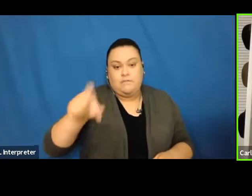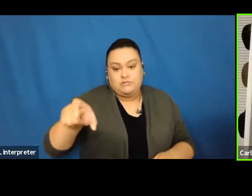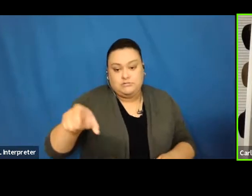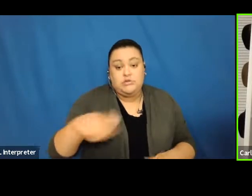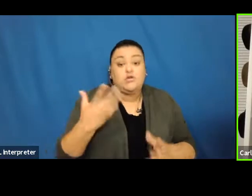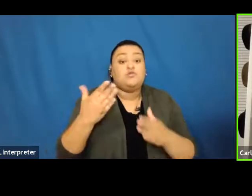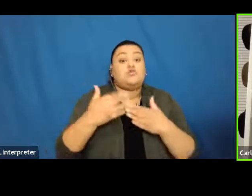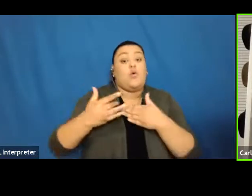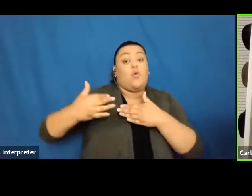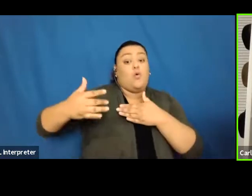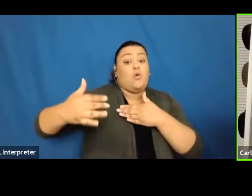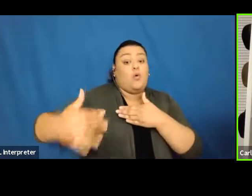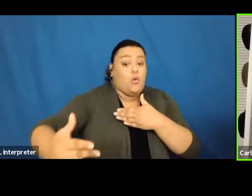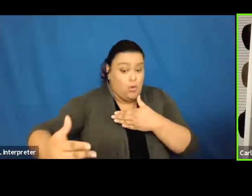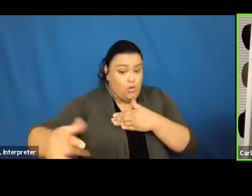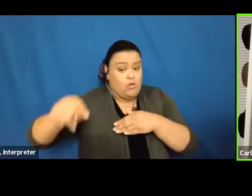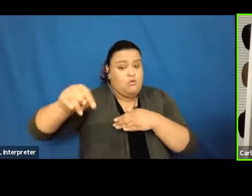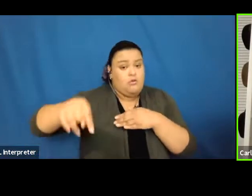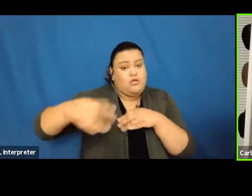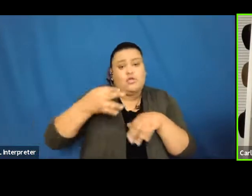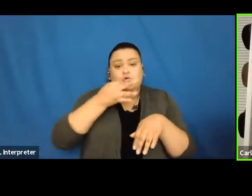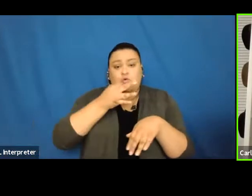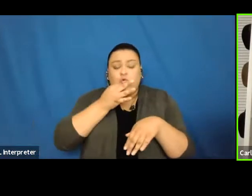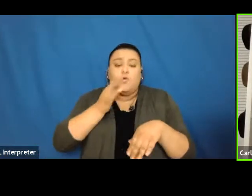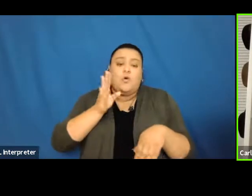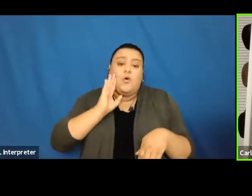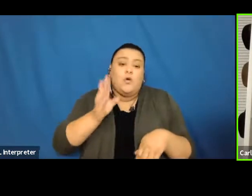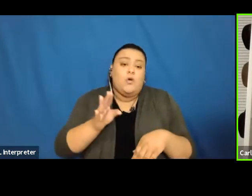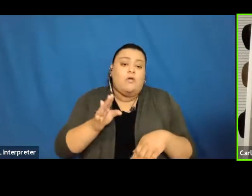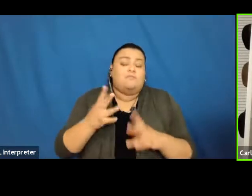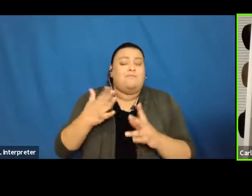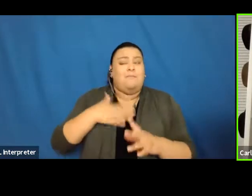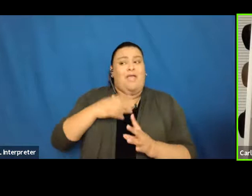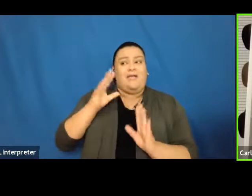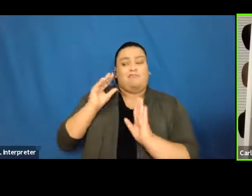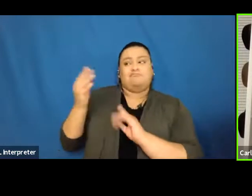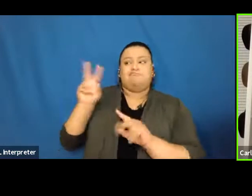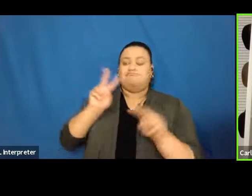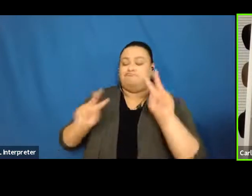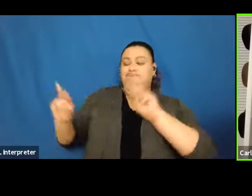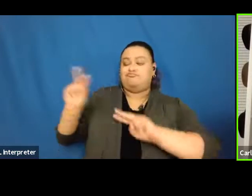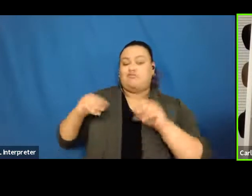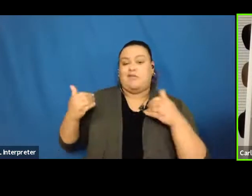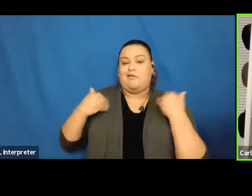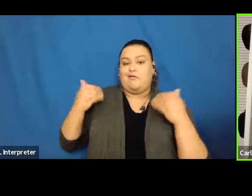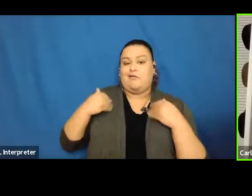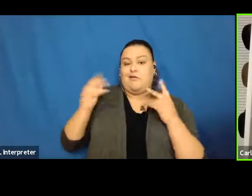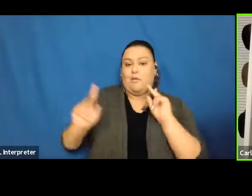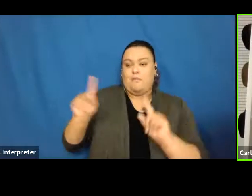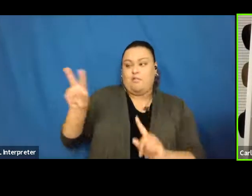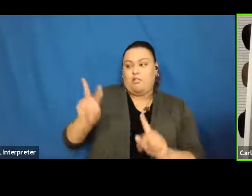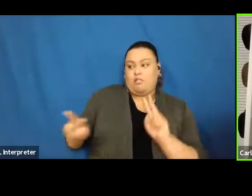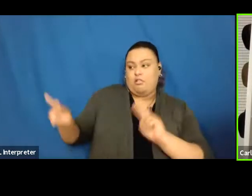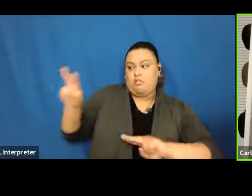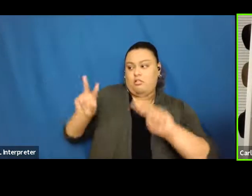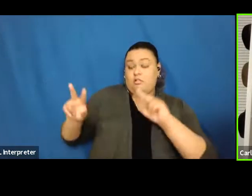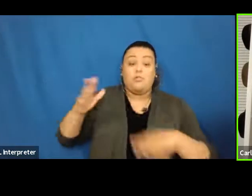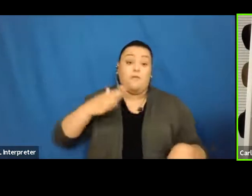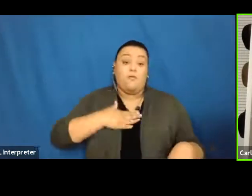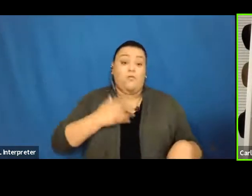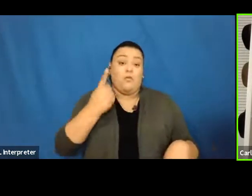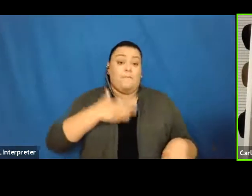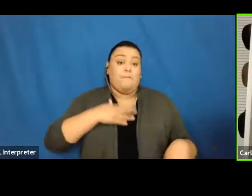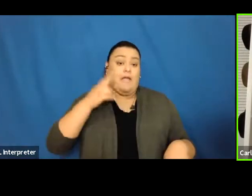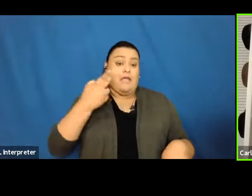they mentioned earlier, the inspiration I get from the young people today, and my God, you know, one of my heroes, well, she's a hero actually,